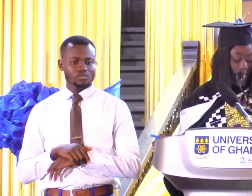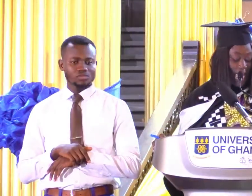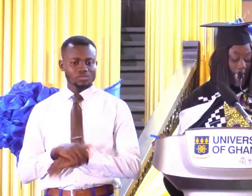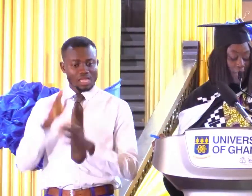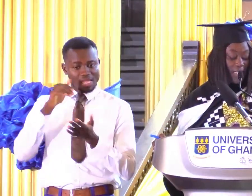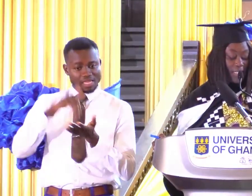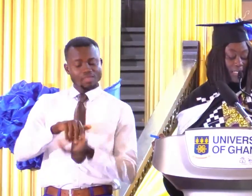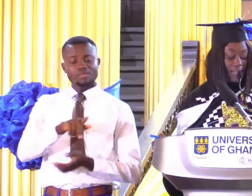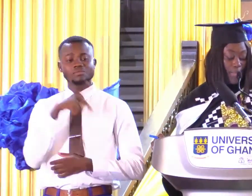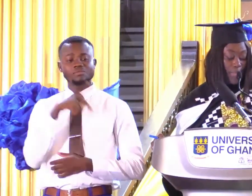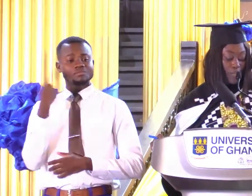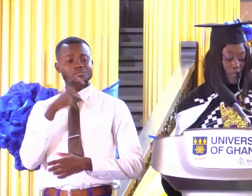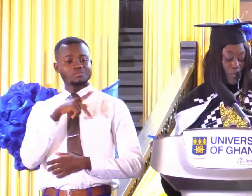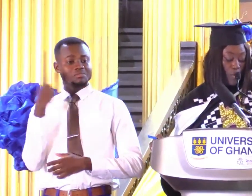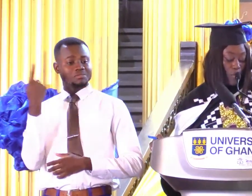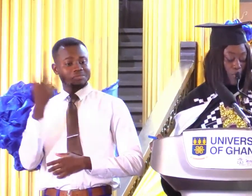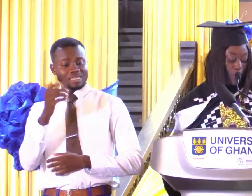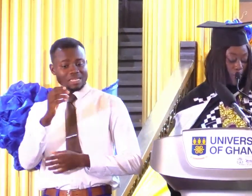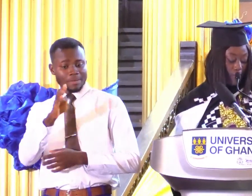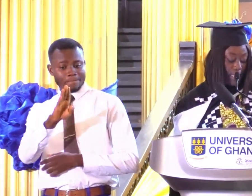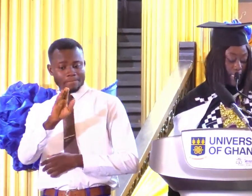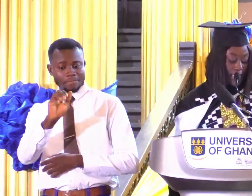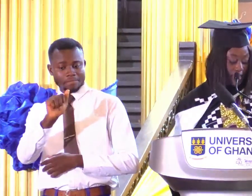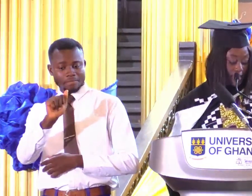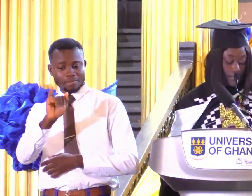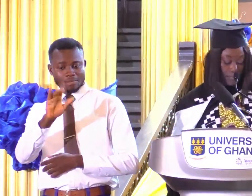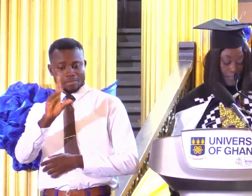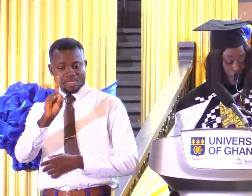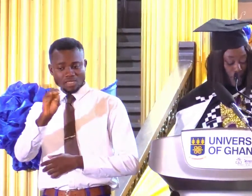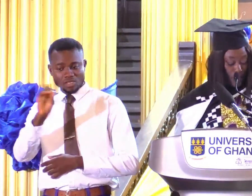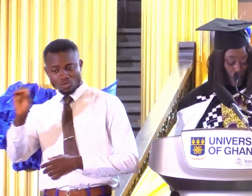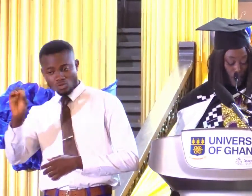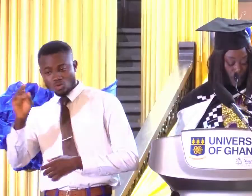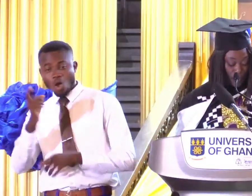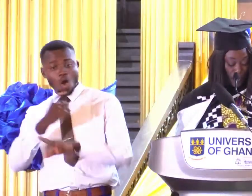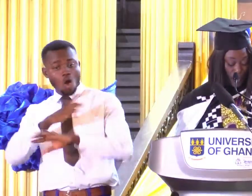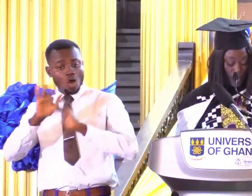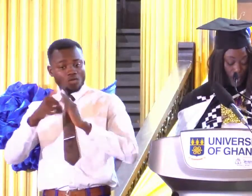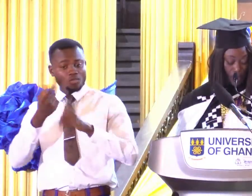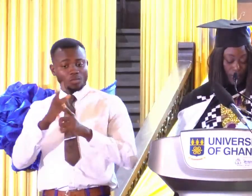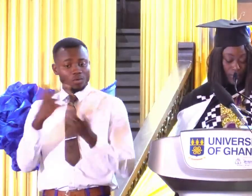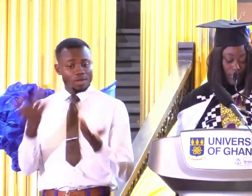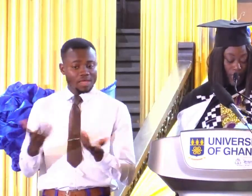Reverend I and Mrs. Beidu, also from LIC.